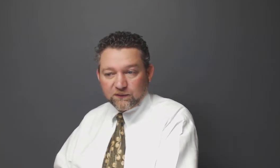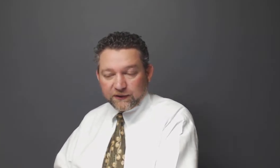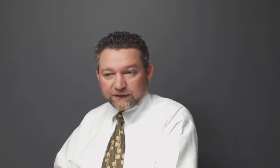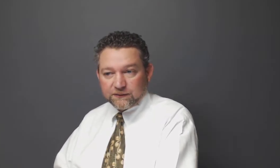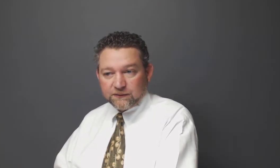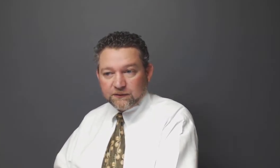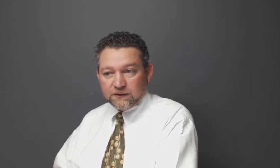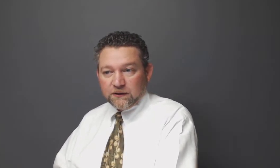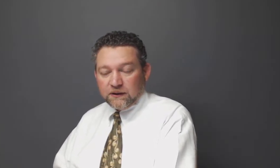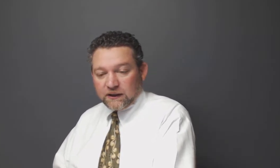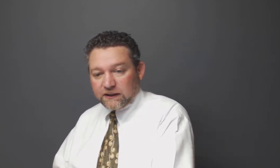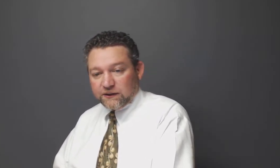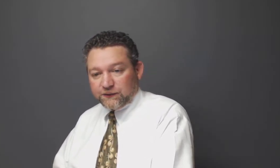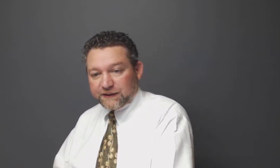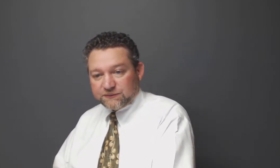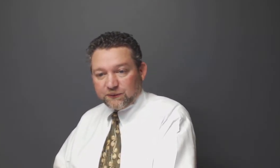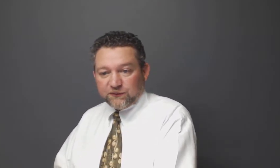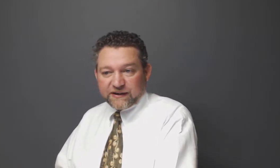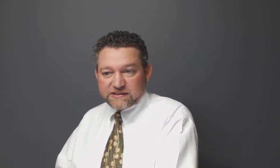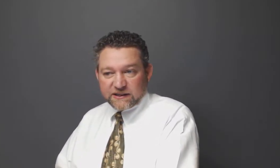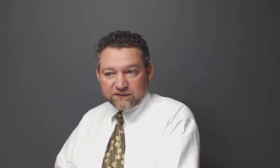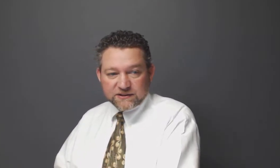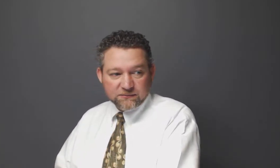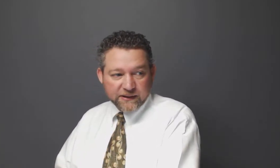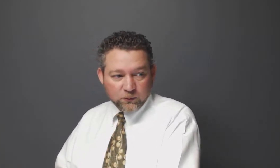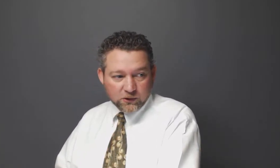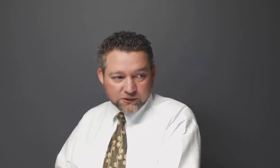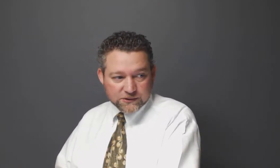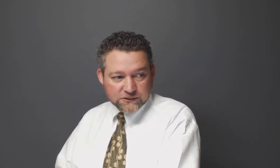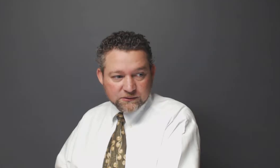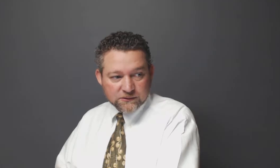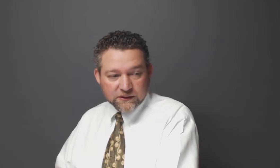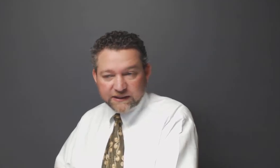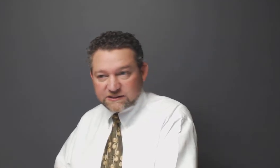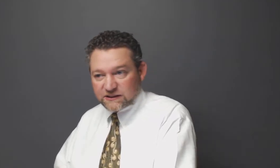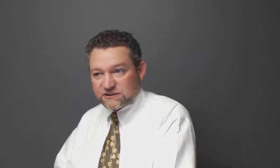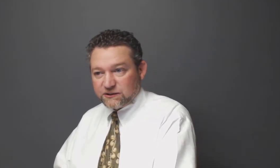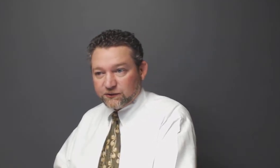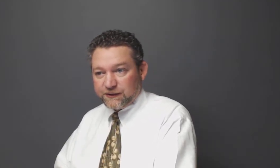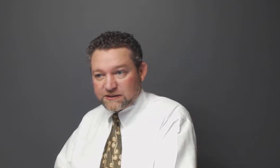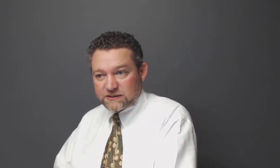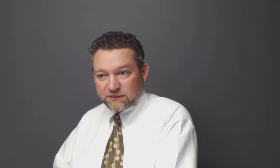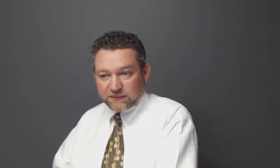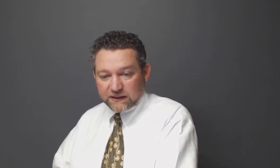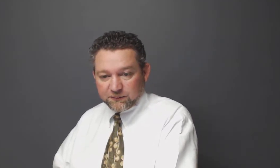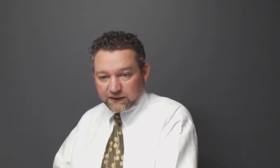maneuver it. In the Old Testament, we find salvation by works, as in the shield needs to be